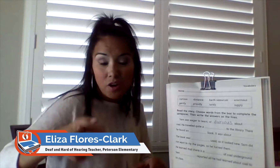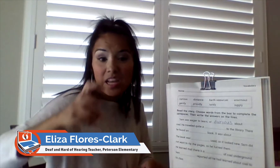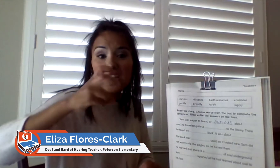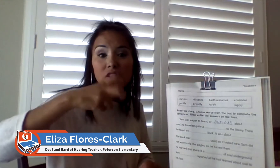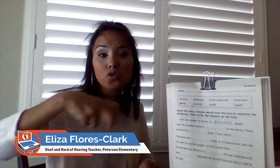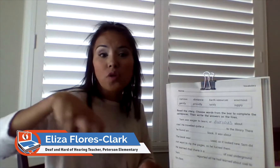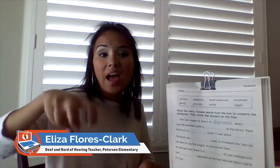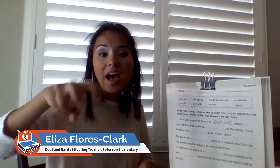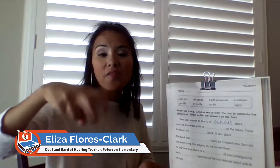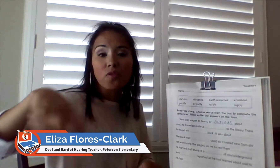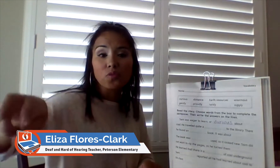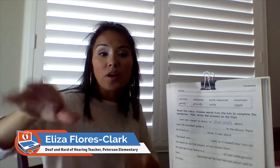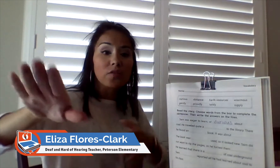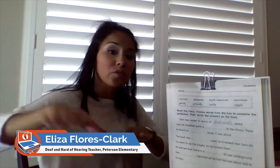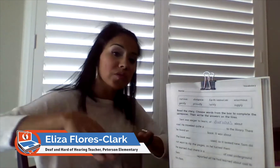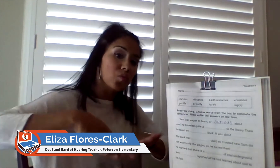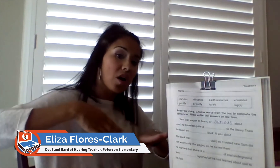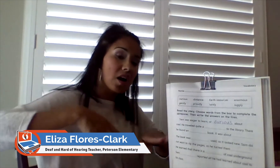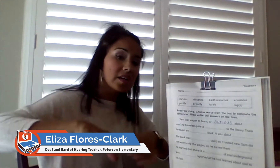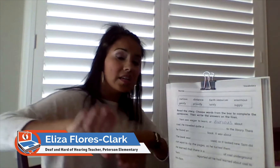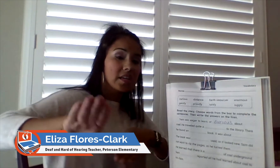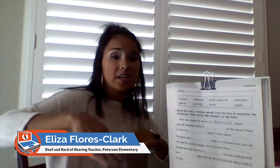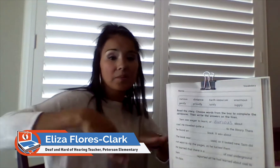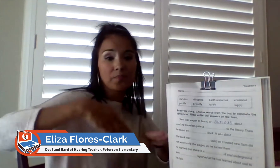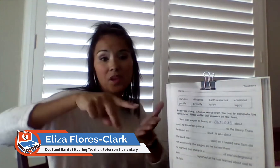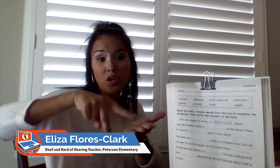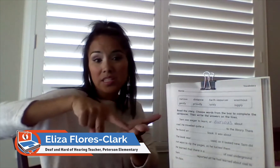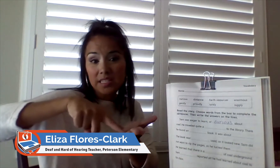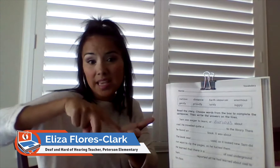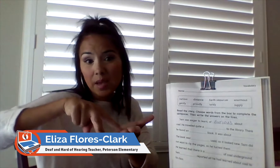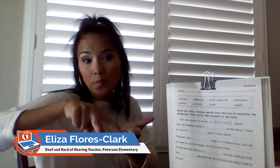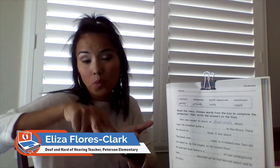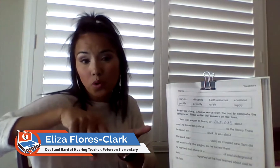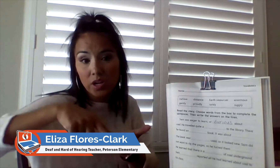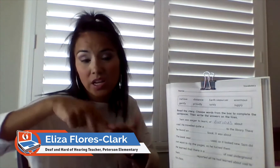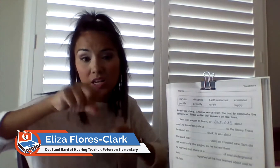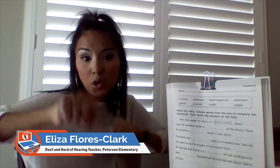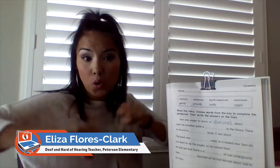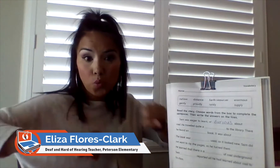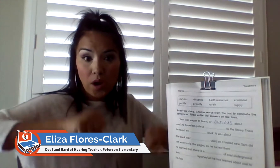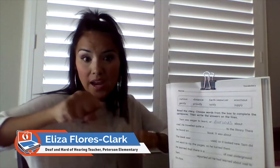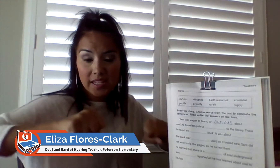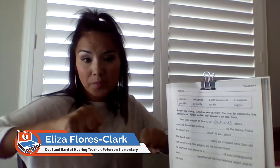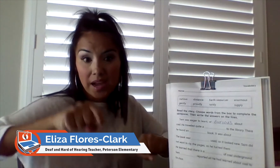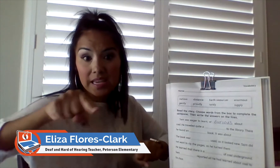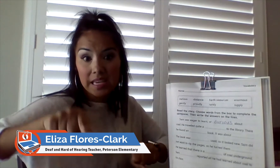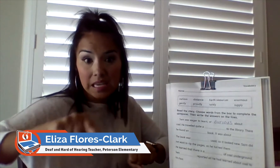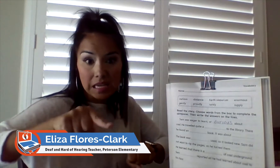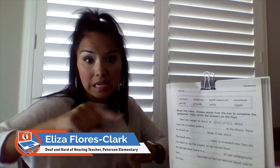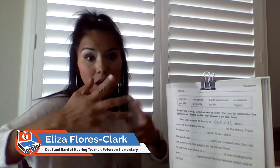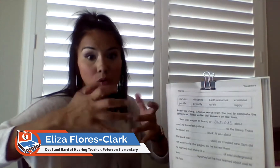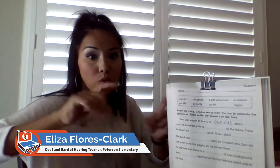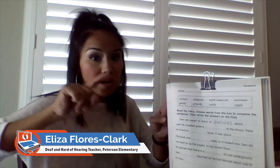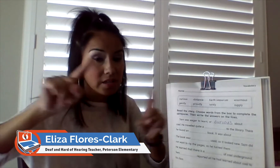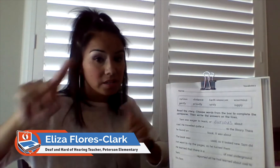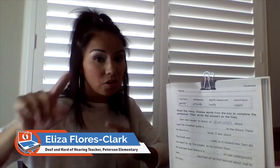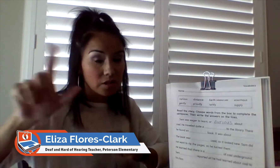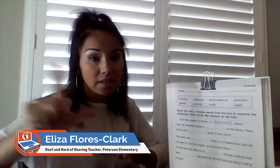He traveled, whether it was walking, skateboarding, riding his bike. He wanted to go to the